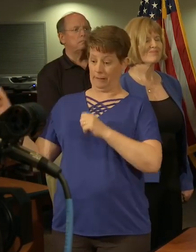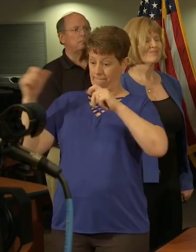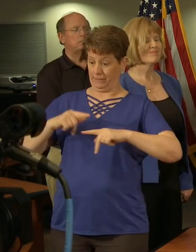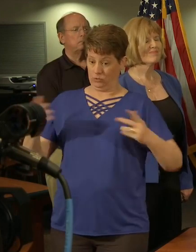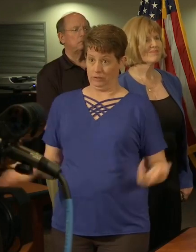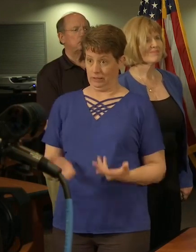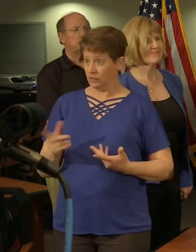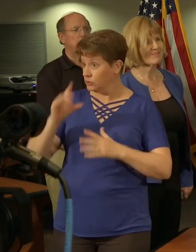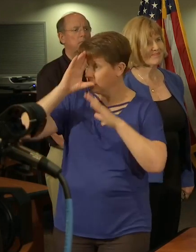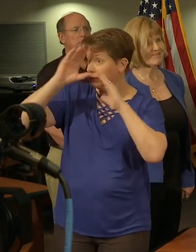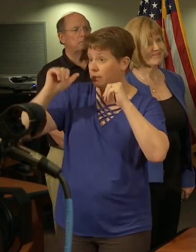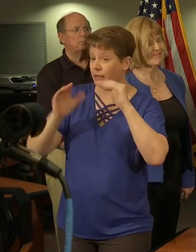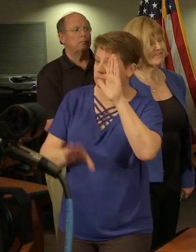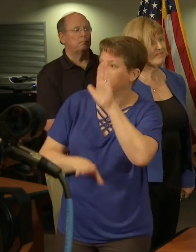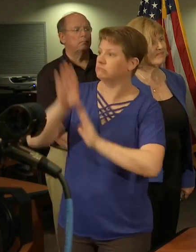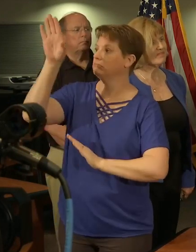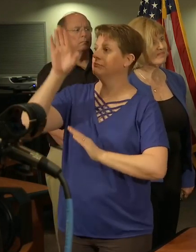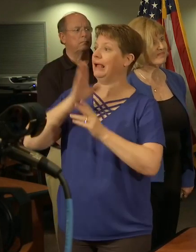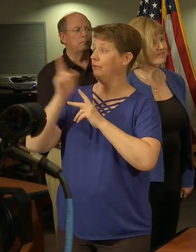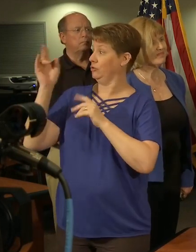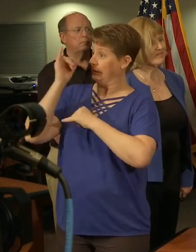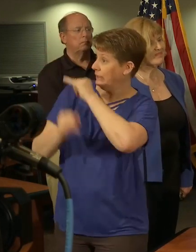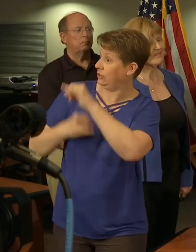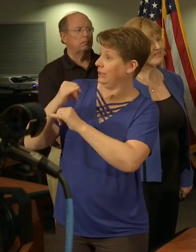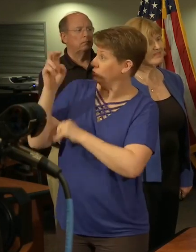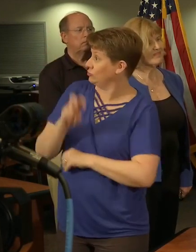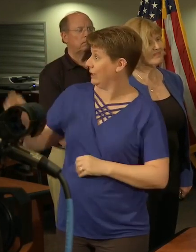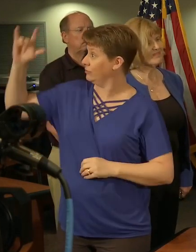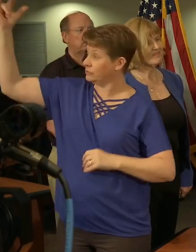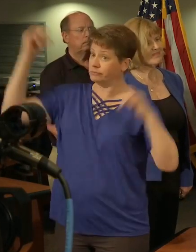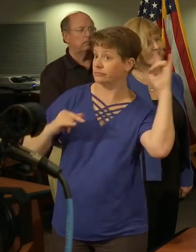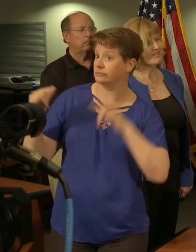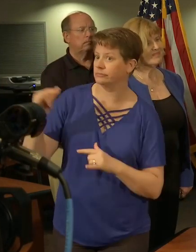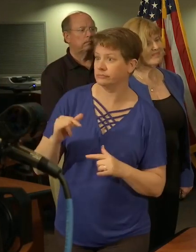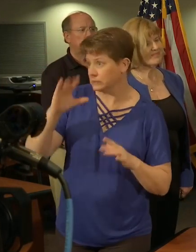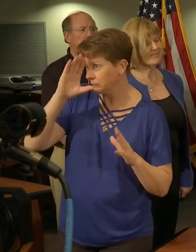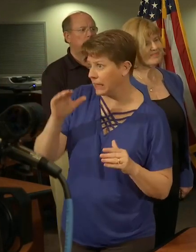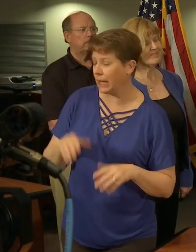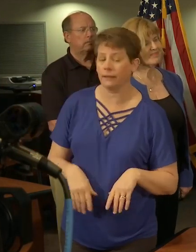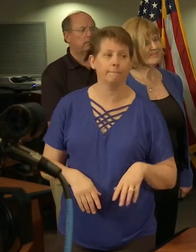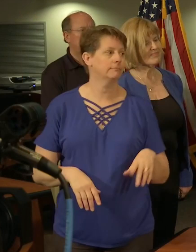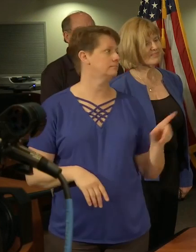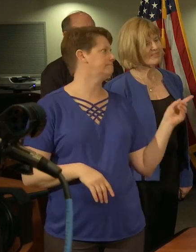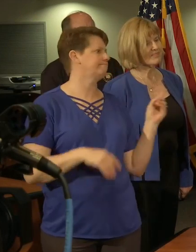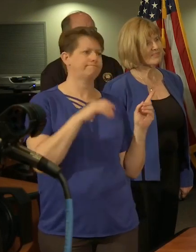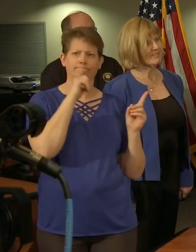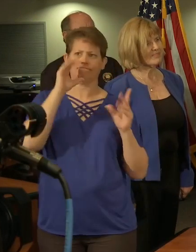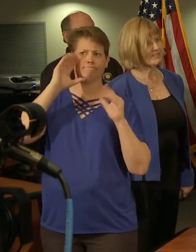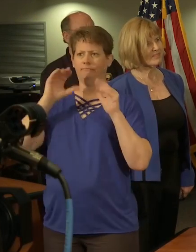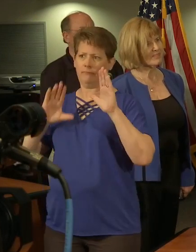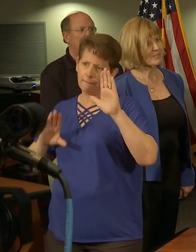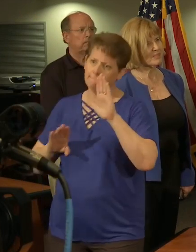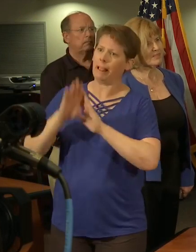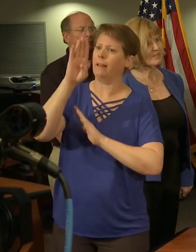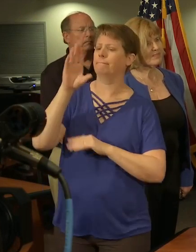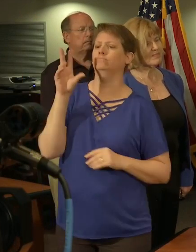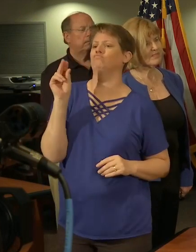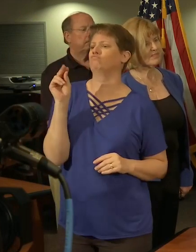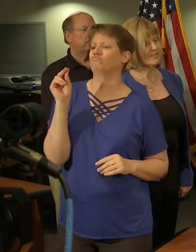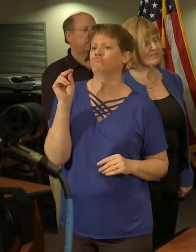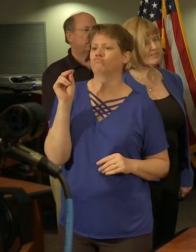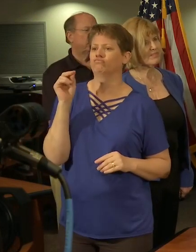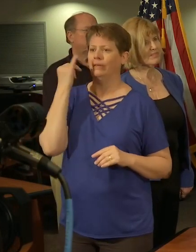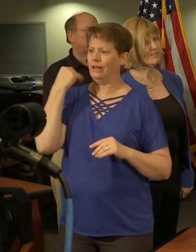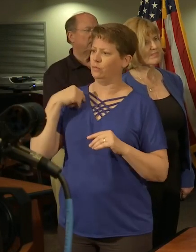you all expecting numbers to go up after those people internationally traveling? We're not expecting a sharp increase in cases if we